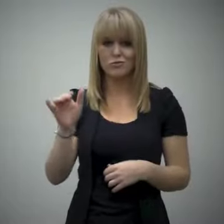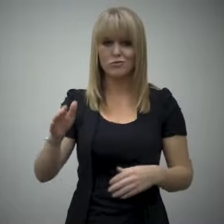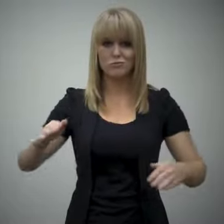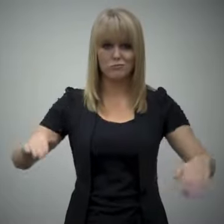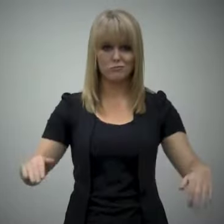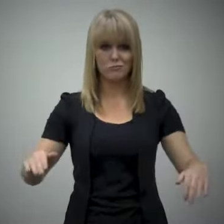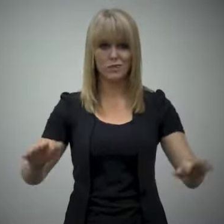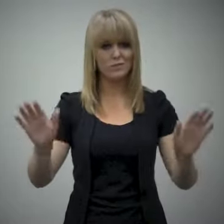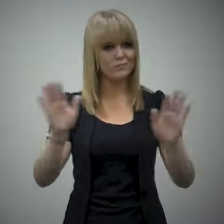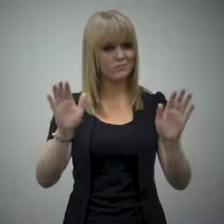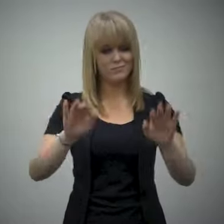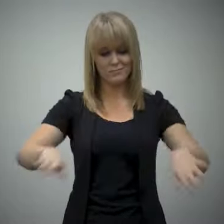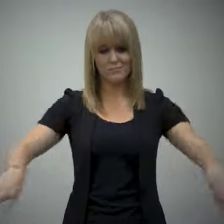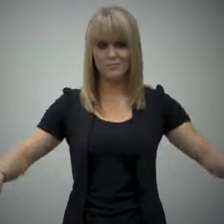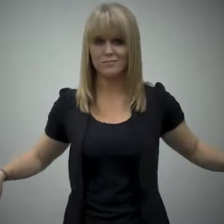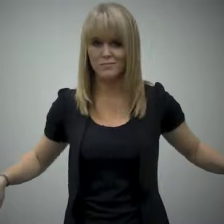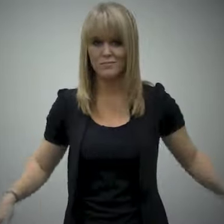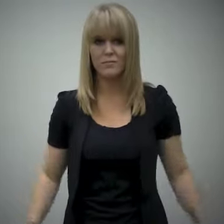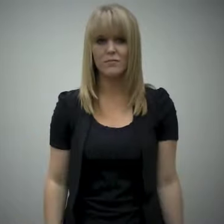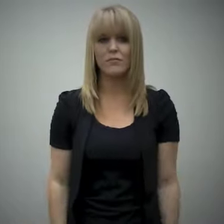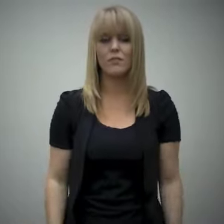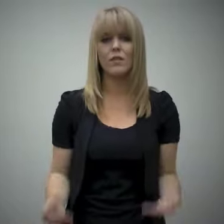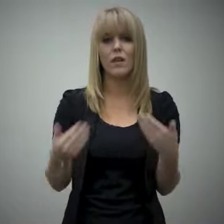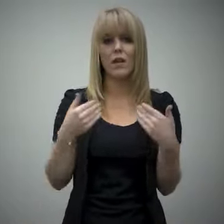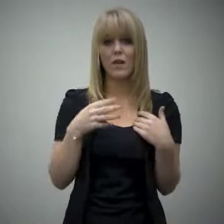armrests. Bring and drink water all day.